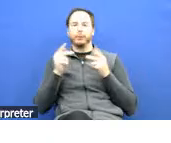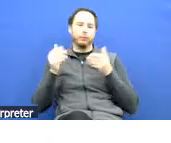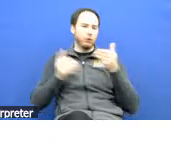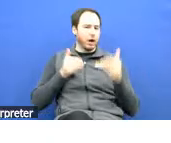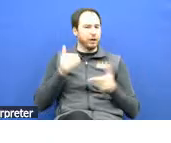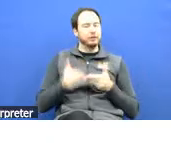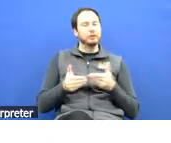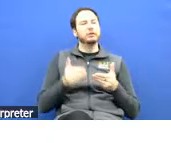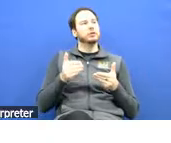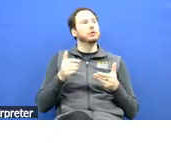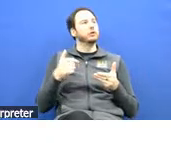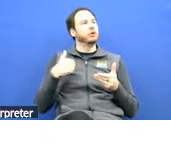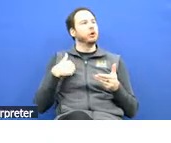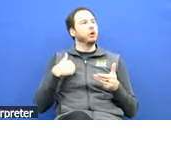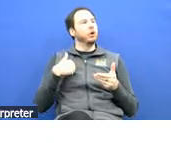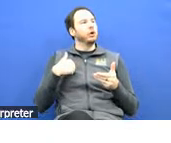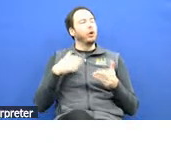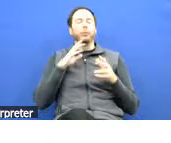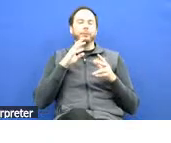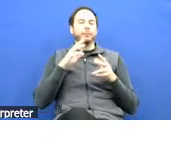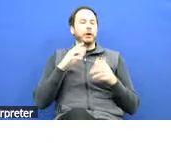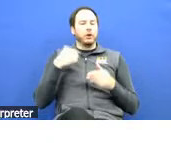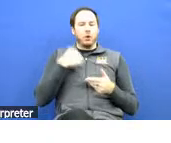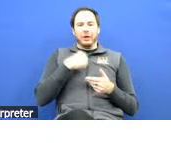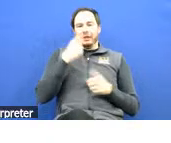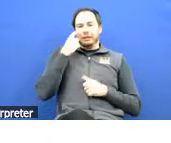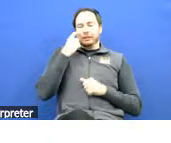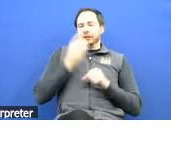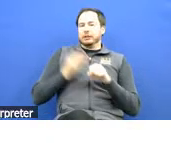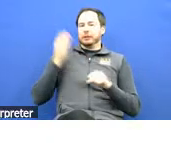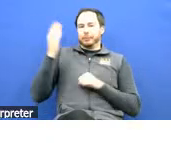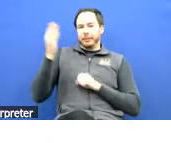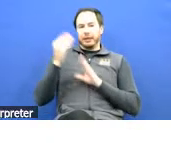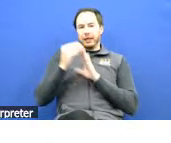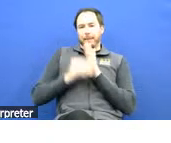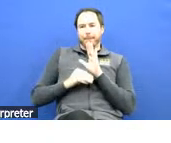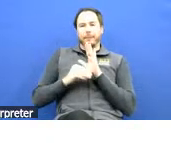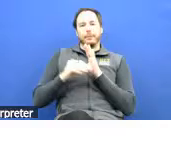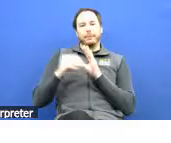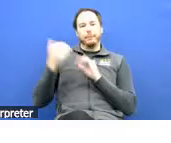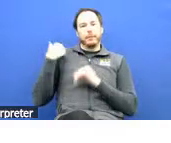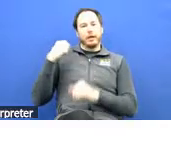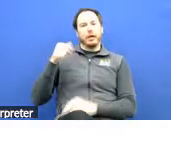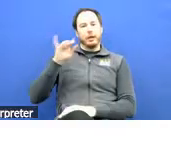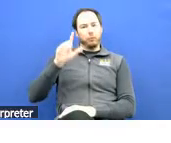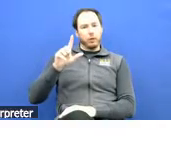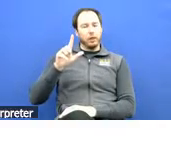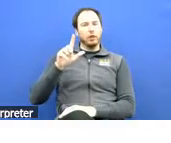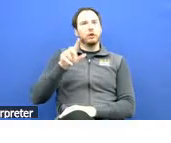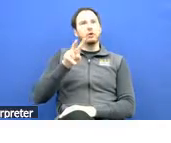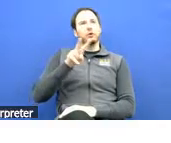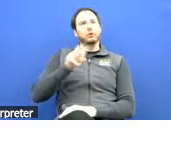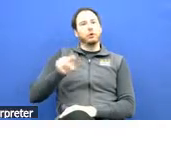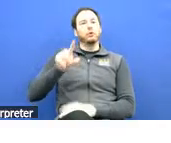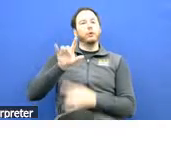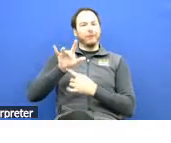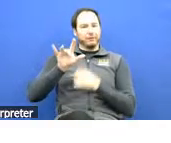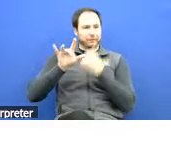will. So we actually submitted our application in April of